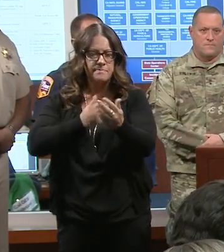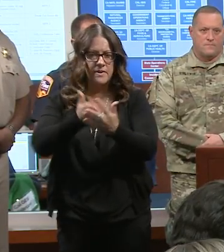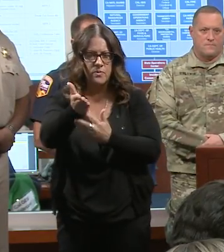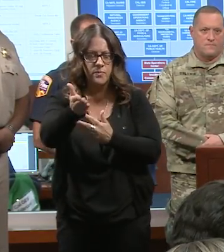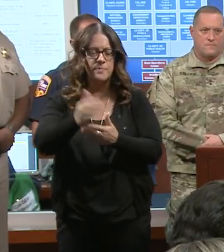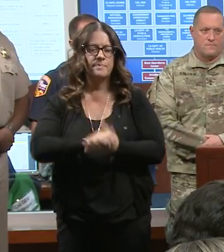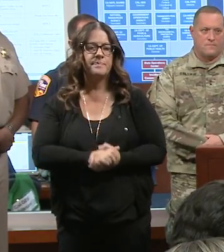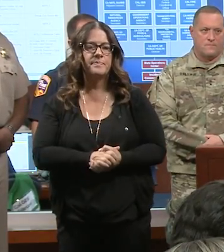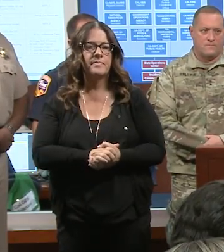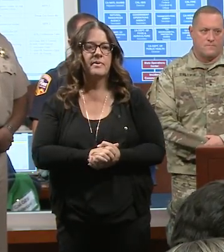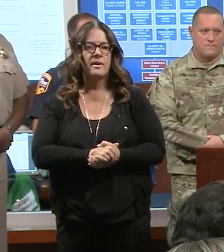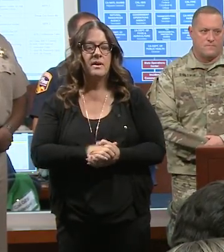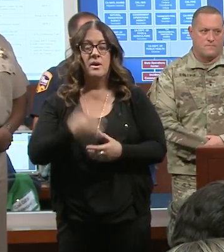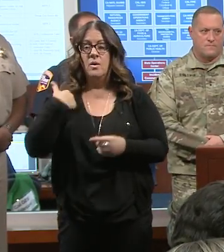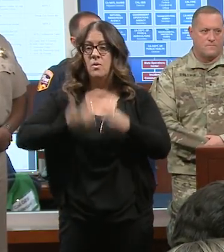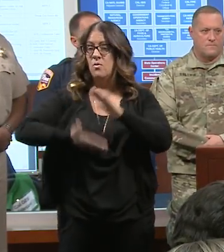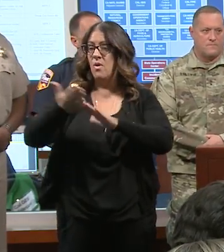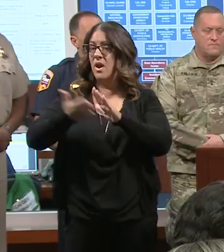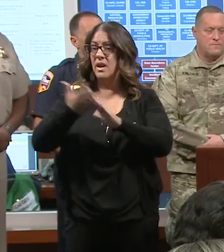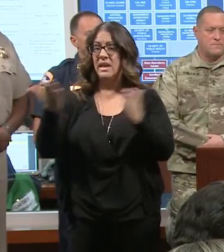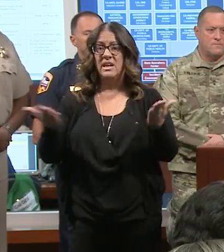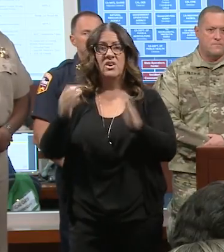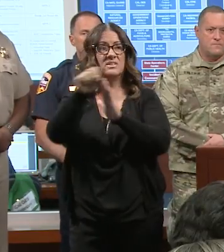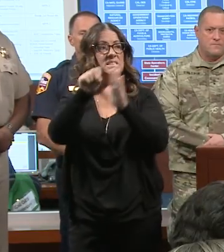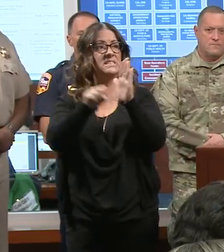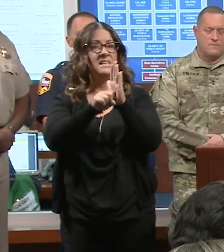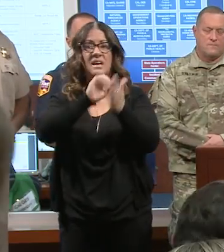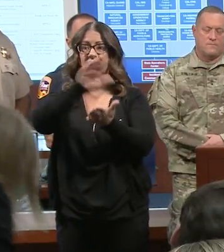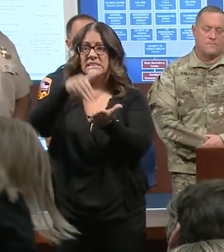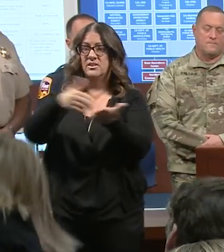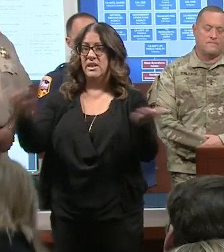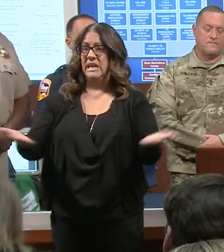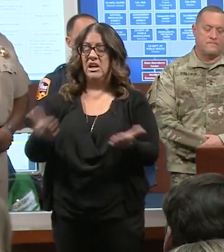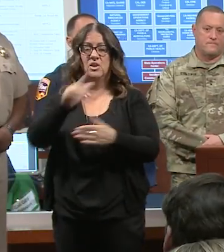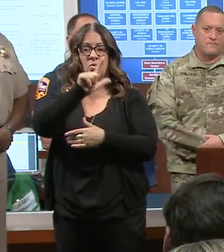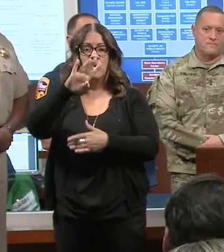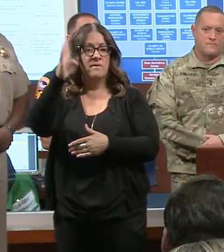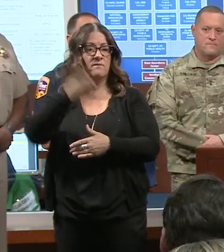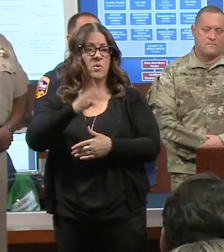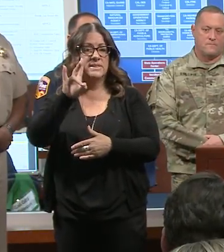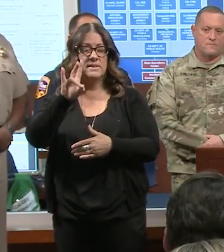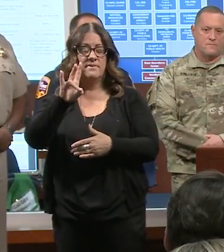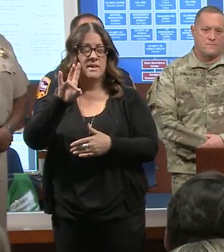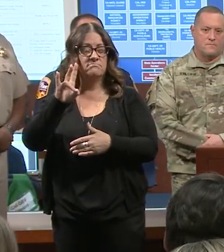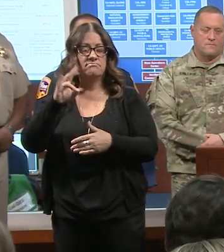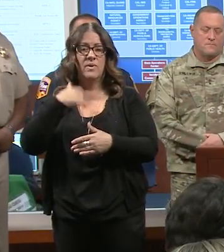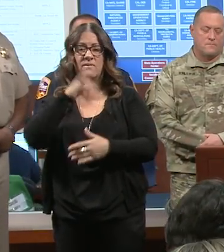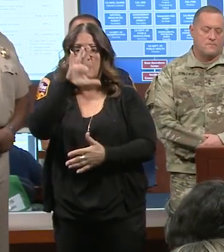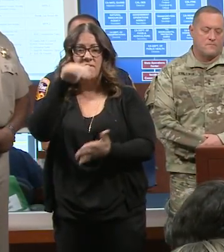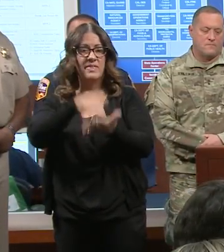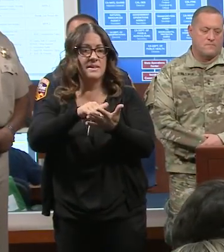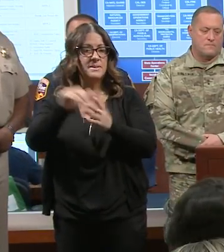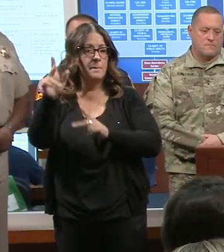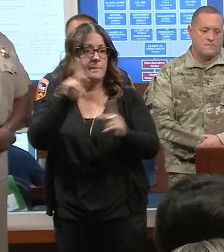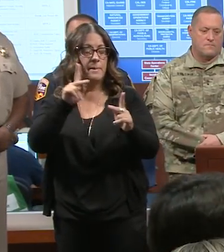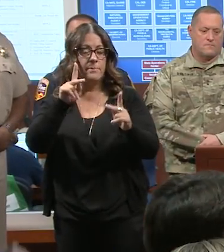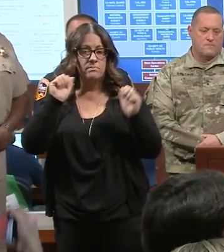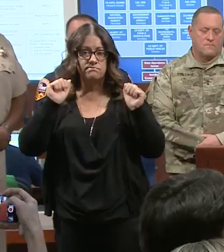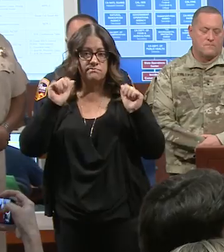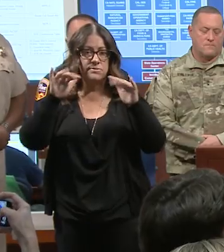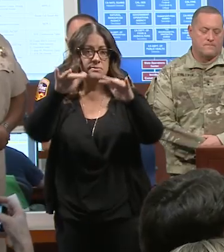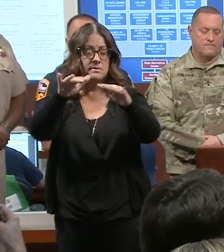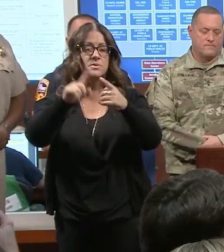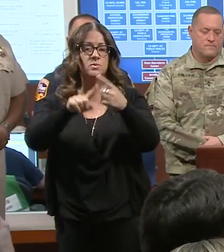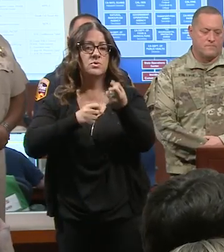We're running a 24/7 operation here at the State Operations Center. We've got close to 5,000 people deployed